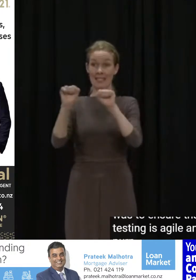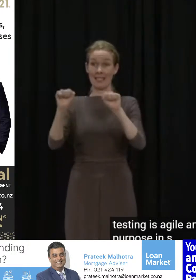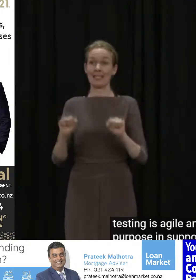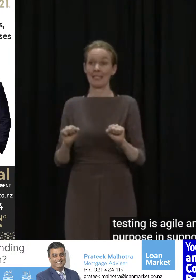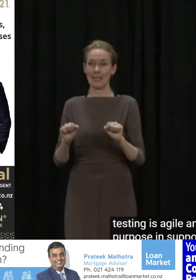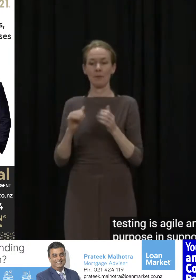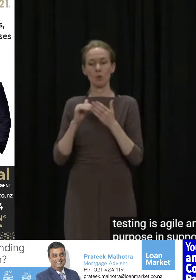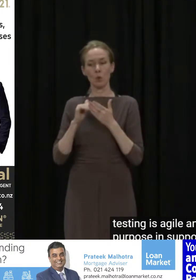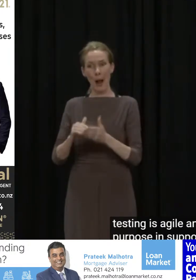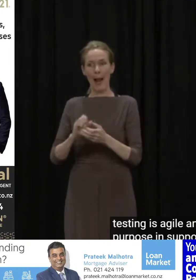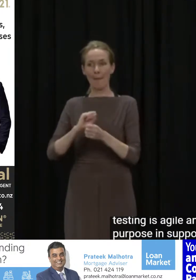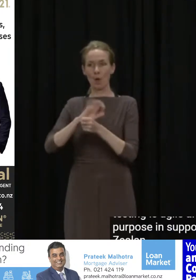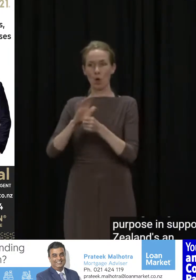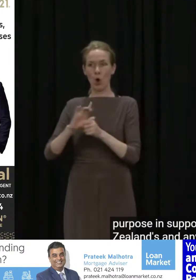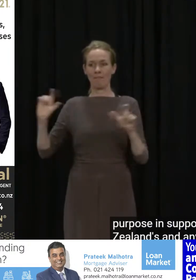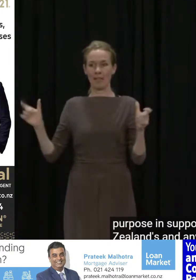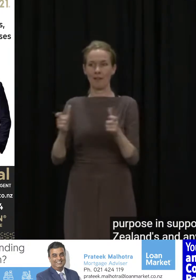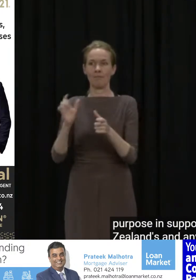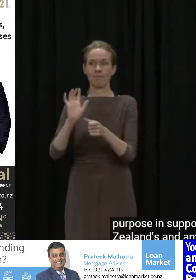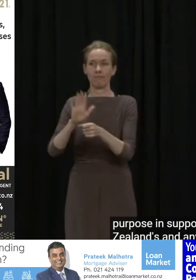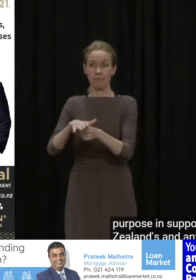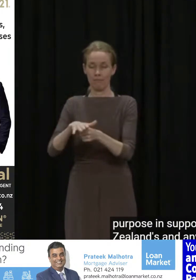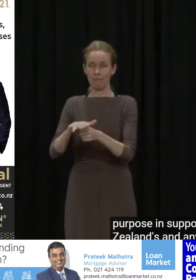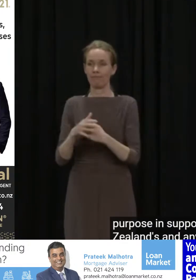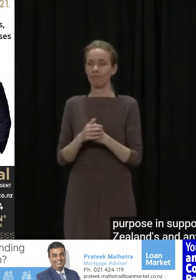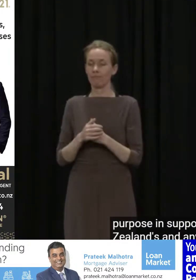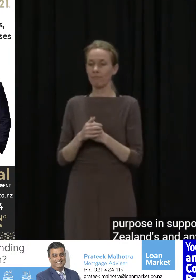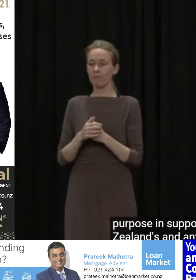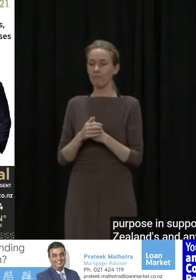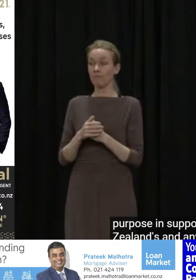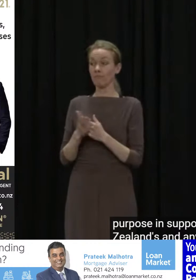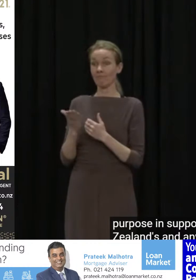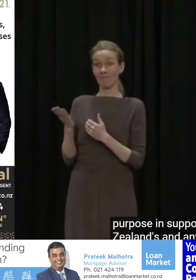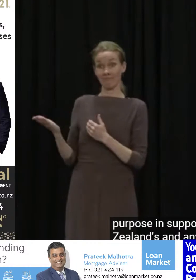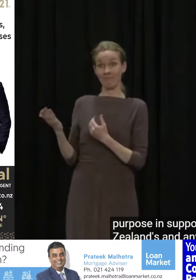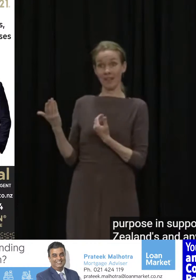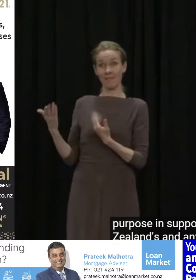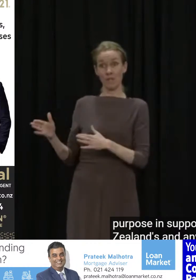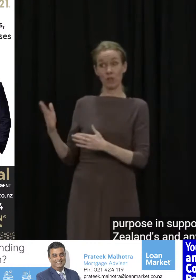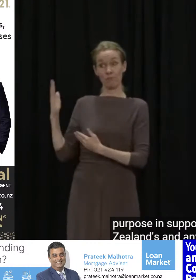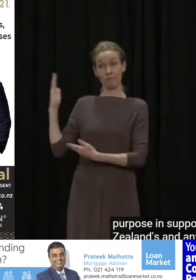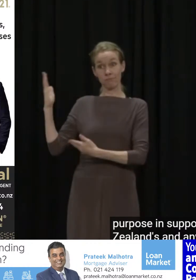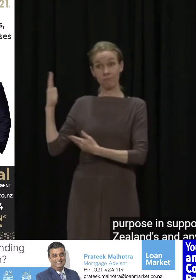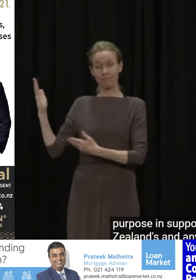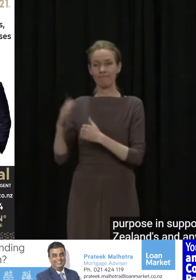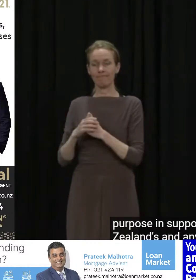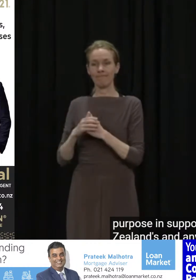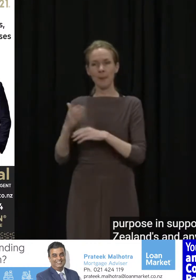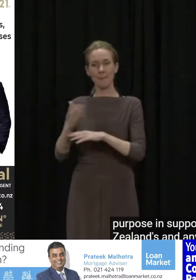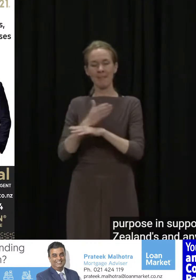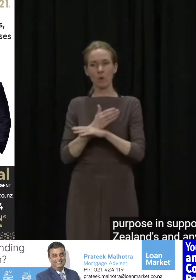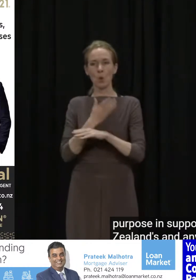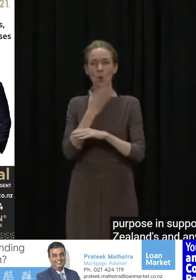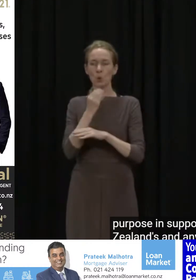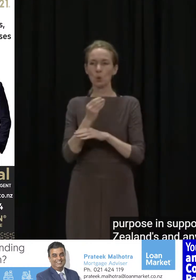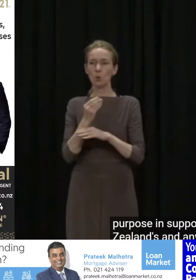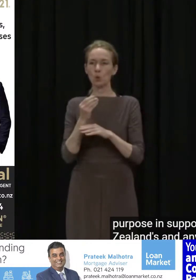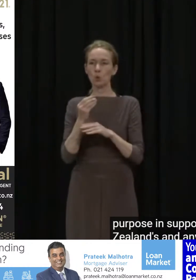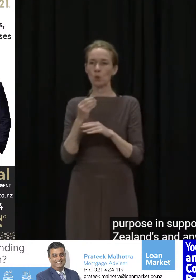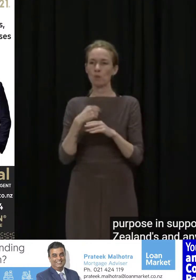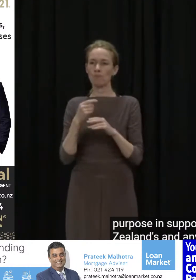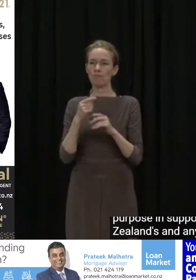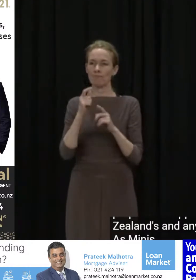Verrall indicated, we are moving from a time when we need to totally rely on tests with very high sensitivity, the PCR